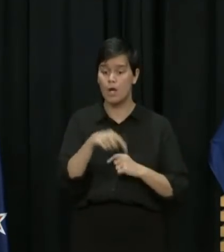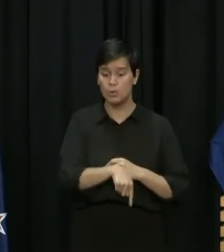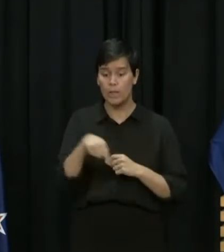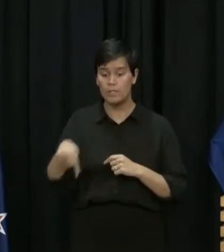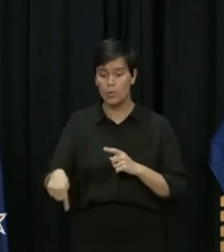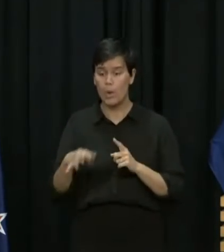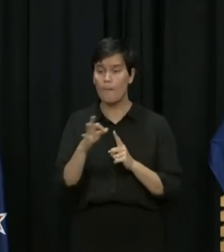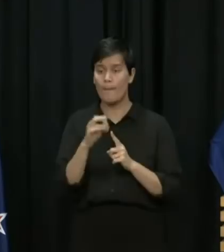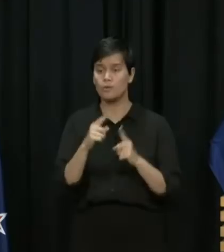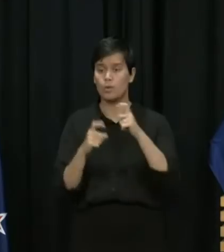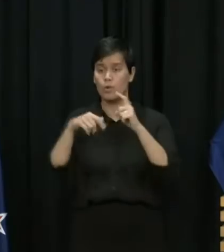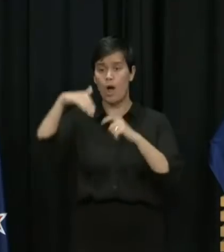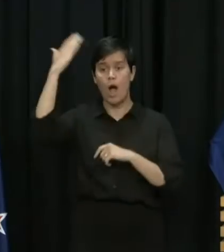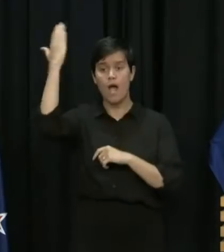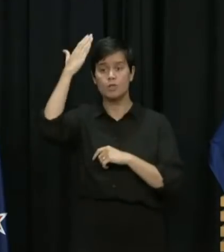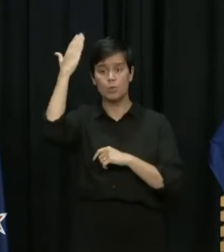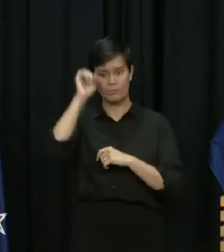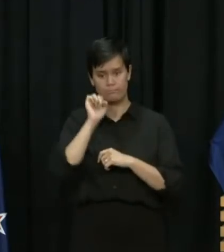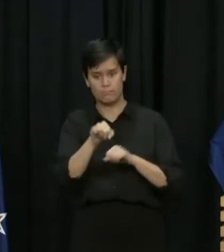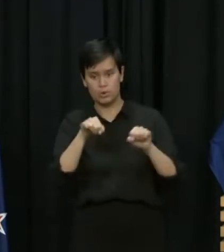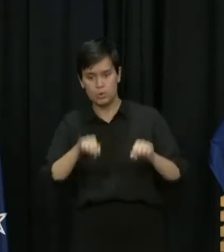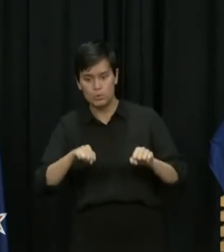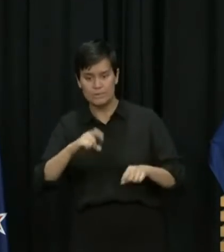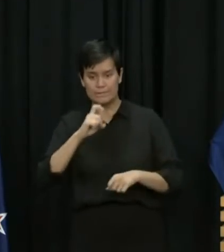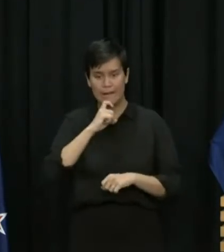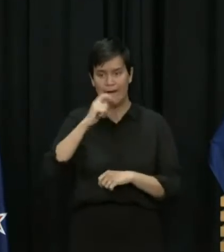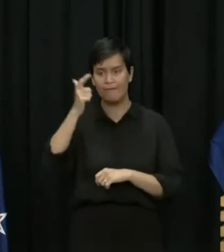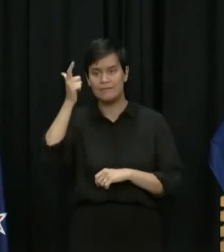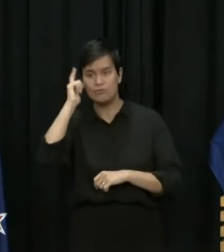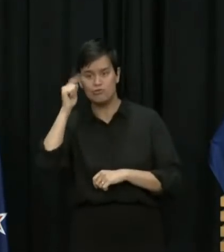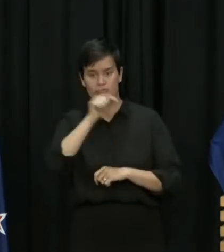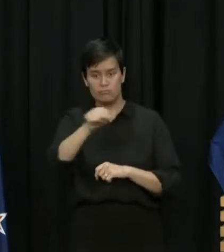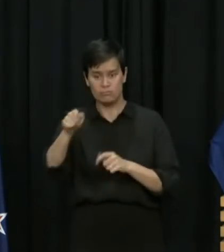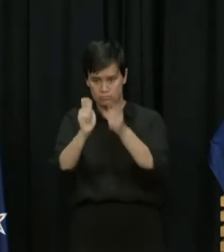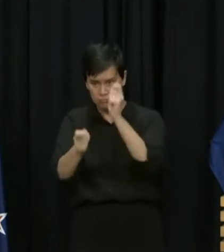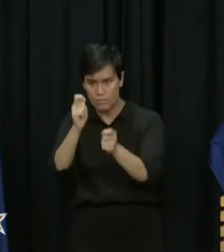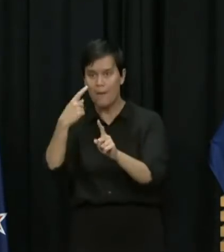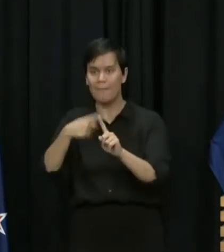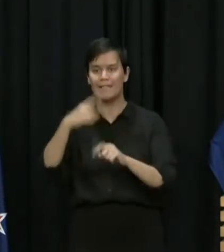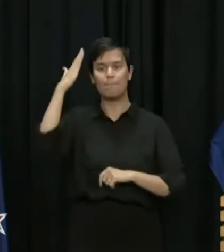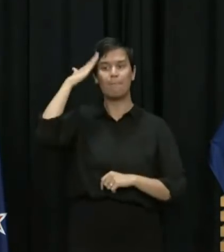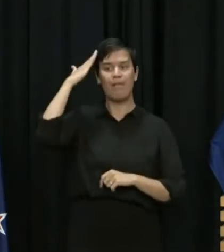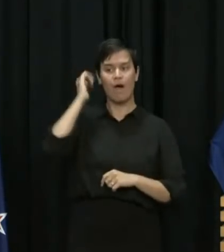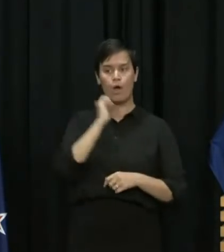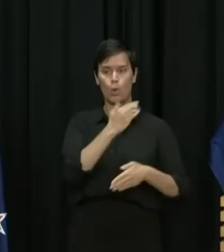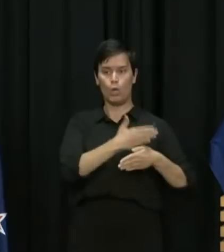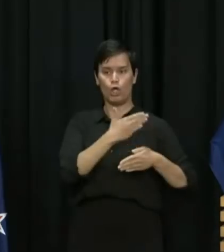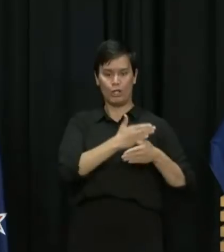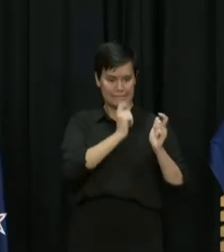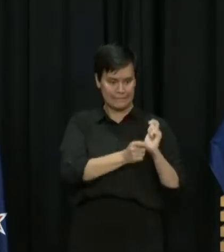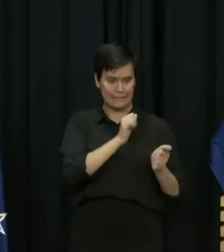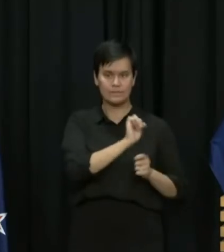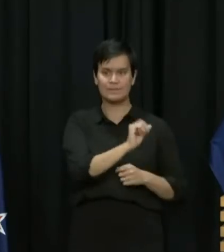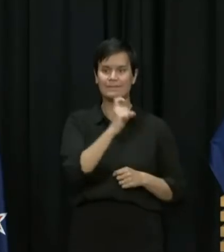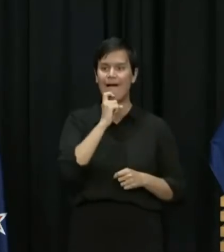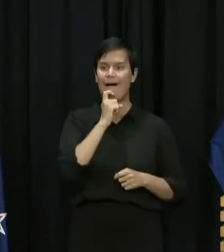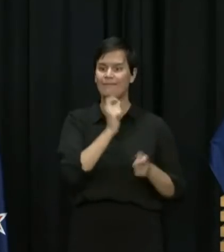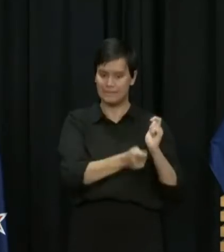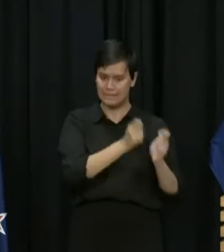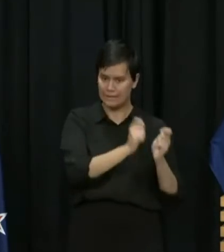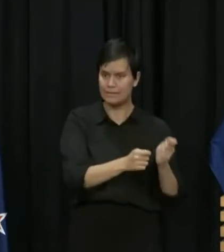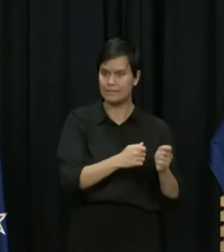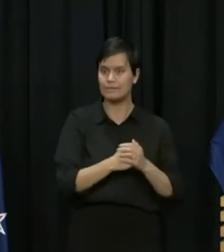community from Papatoetoe High School. We'll be testing workers at the affected work site. We'll also be undertaking wide testing of those who